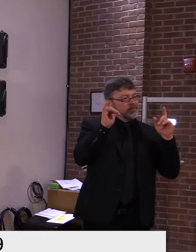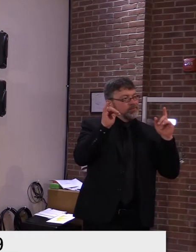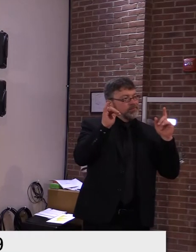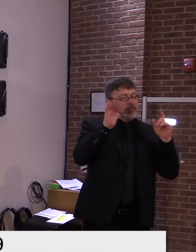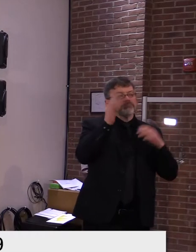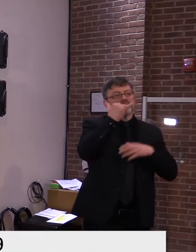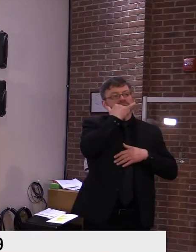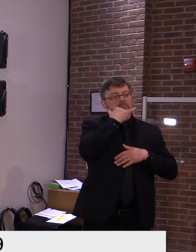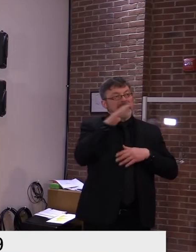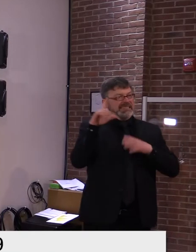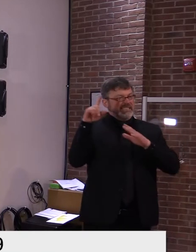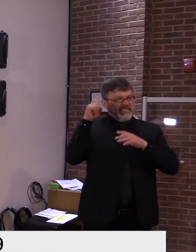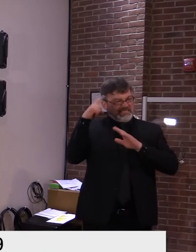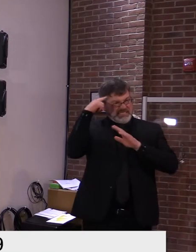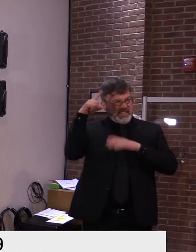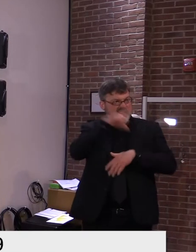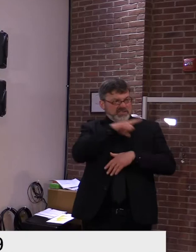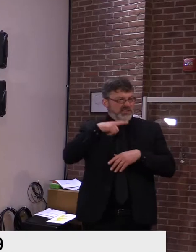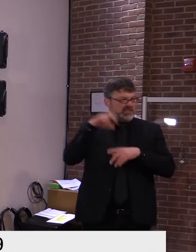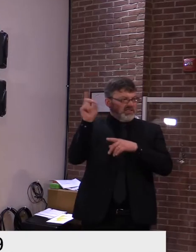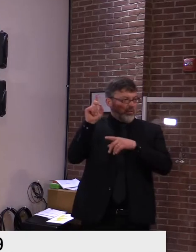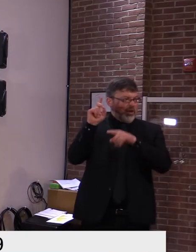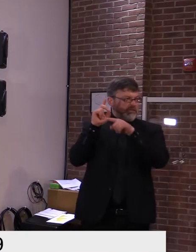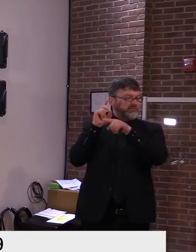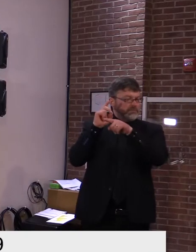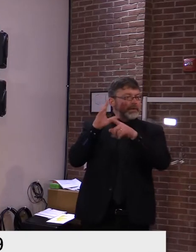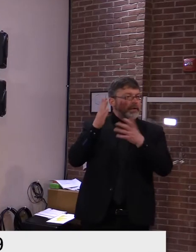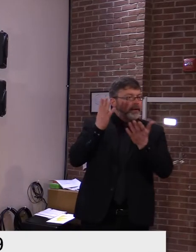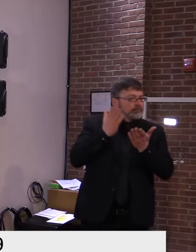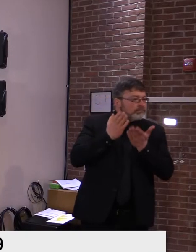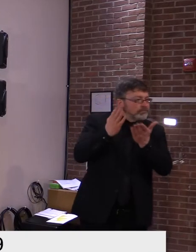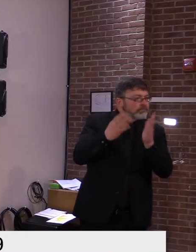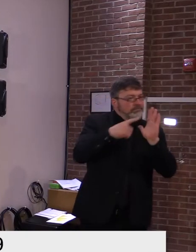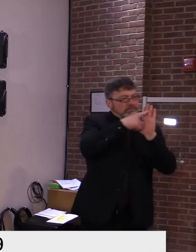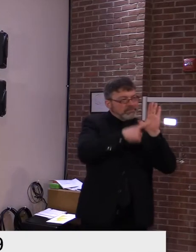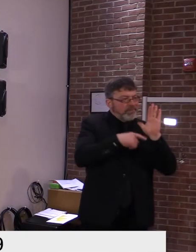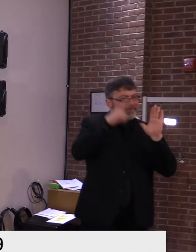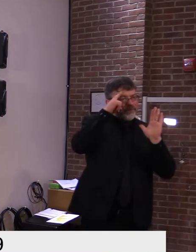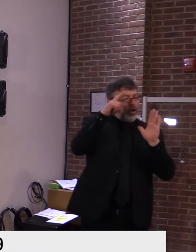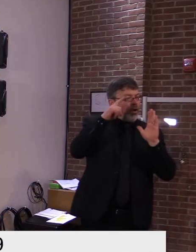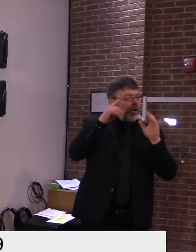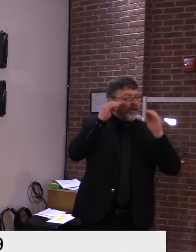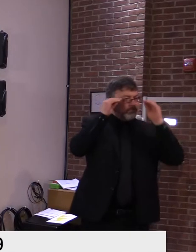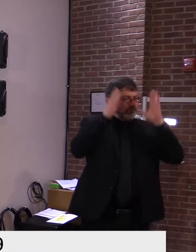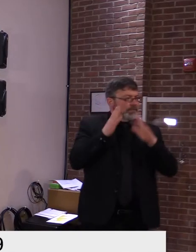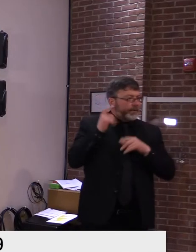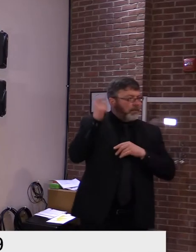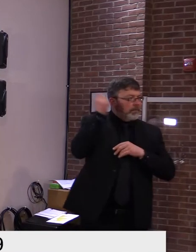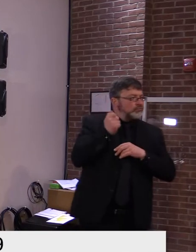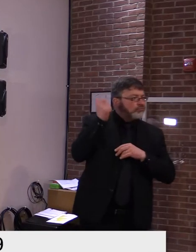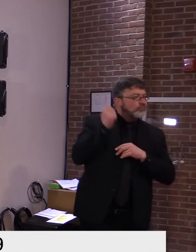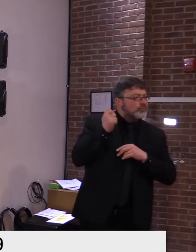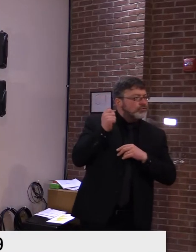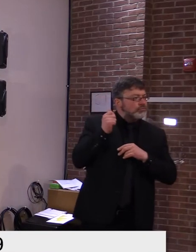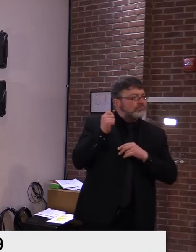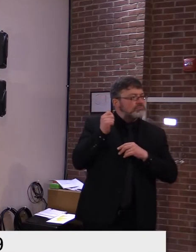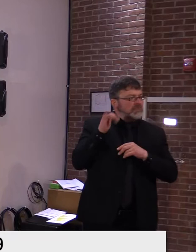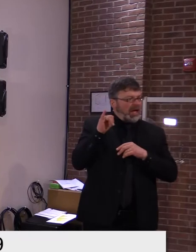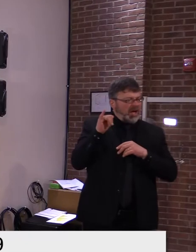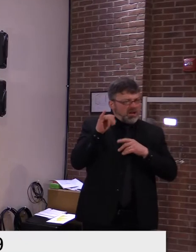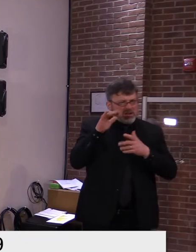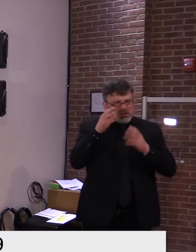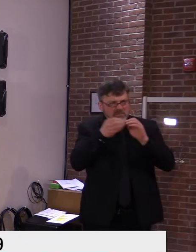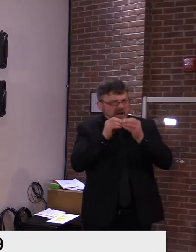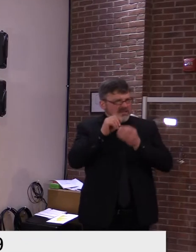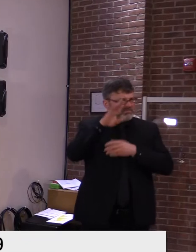the $3 billion hole in the pension fund. What do you make of their proposal, and